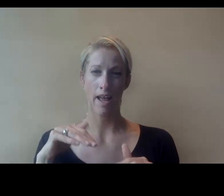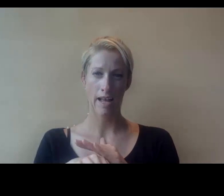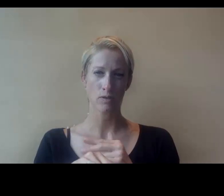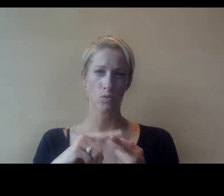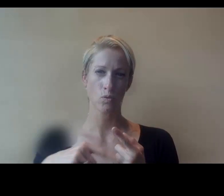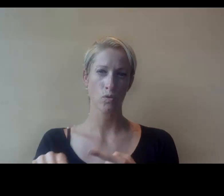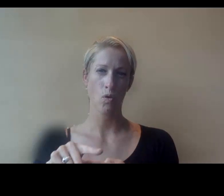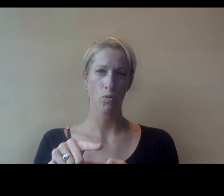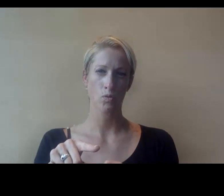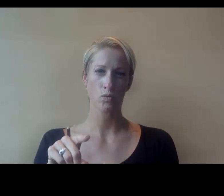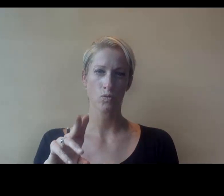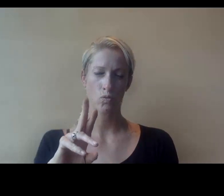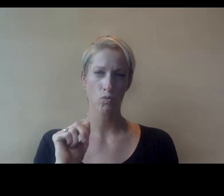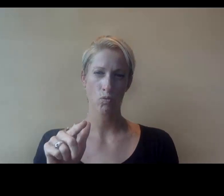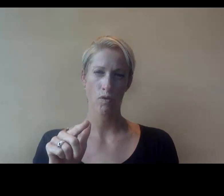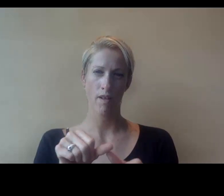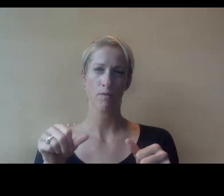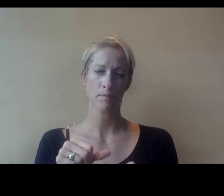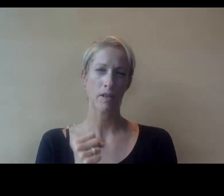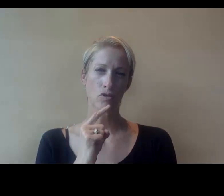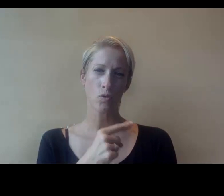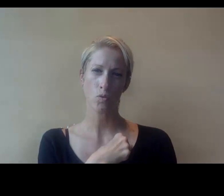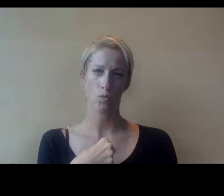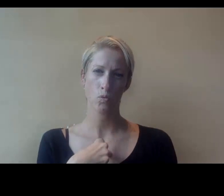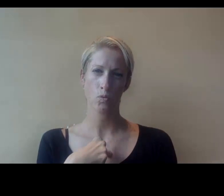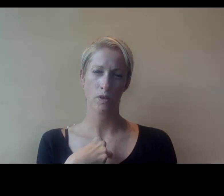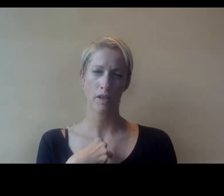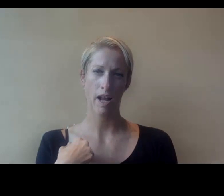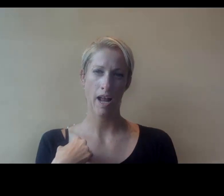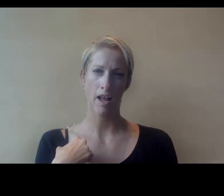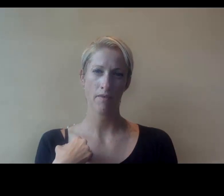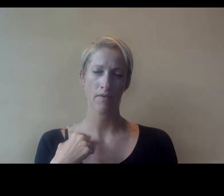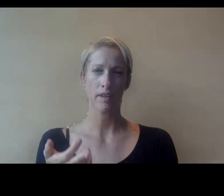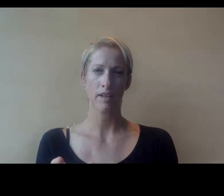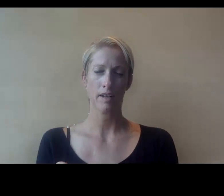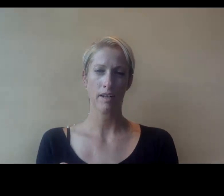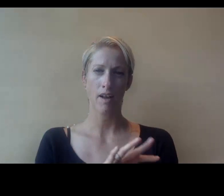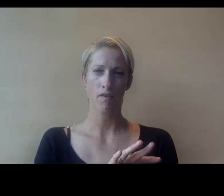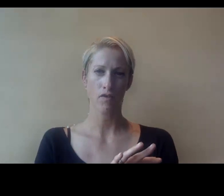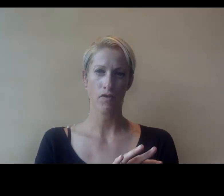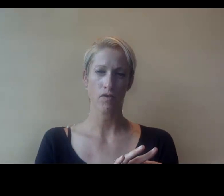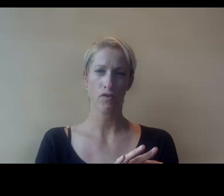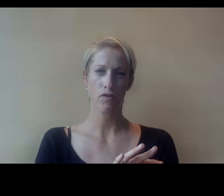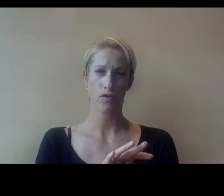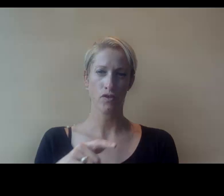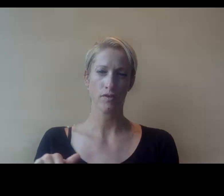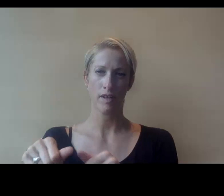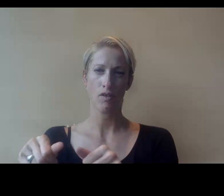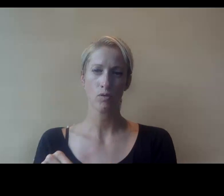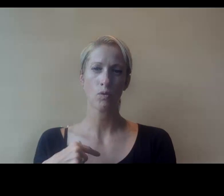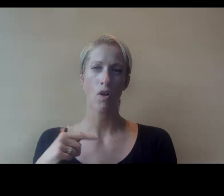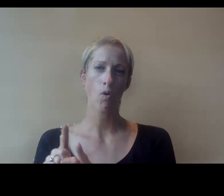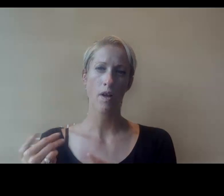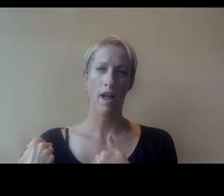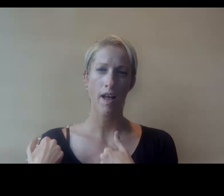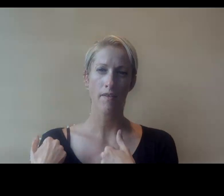rural areas, ensure that we reach some of those covered populations. We're also expanding our training into